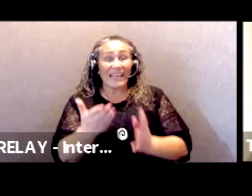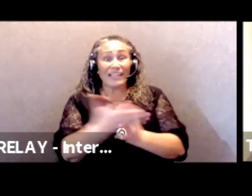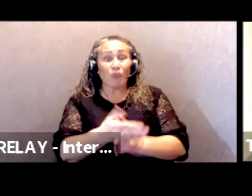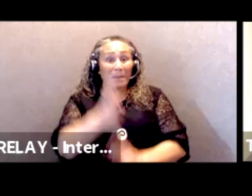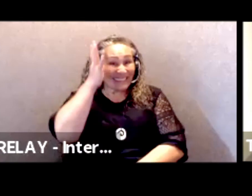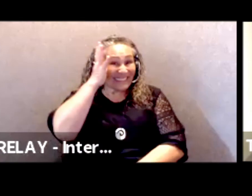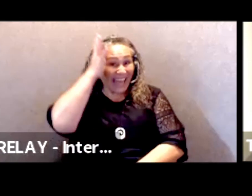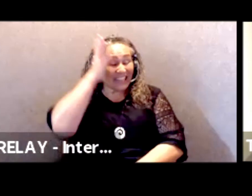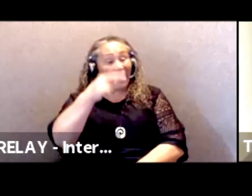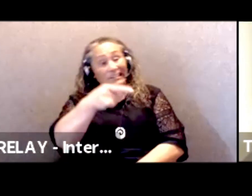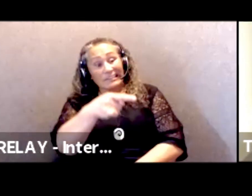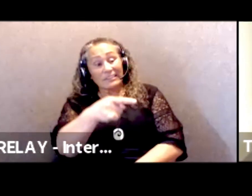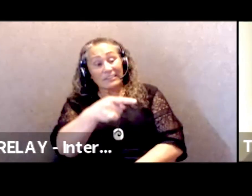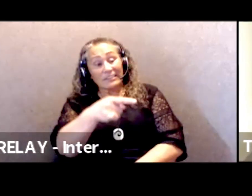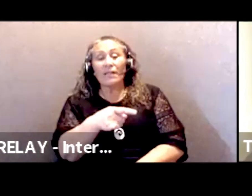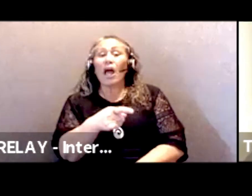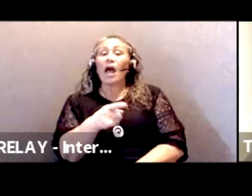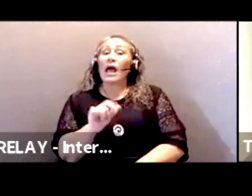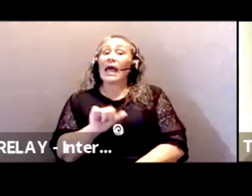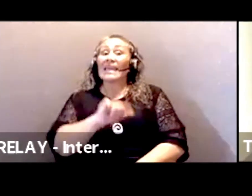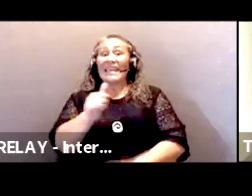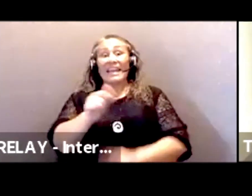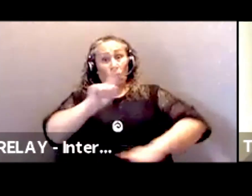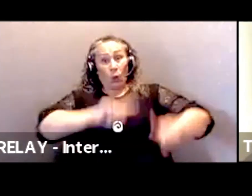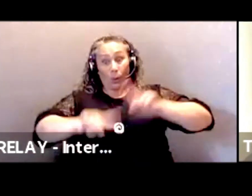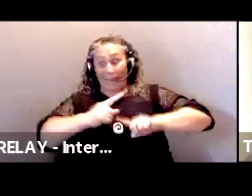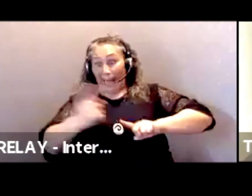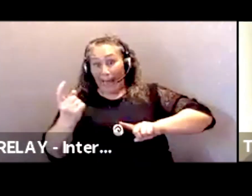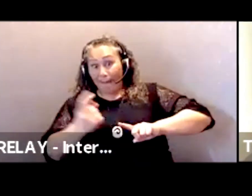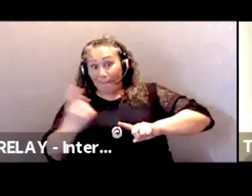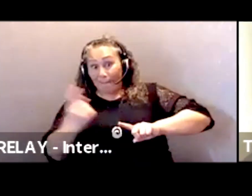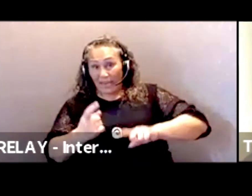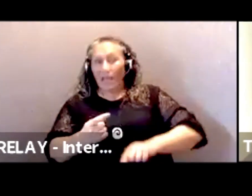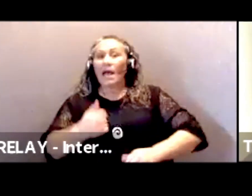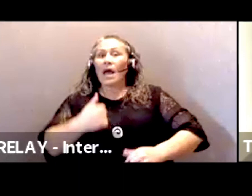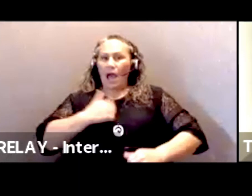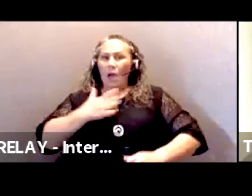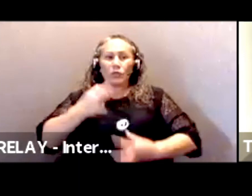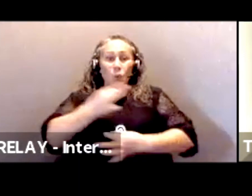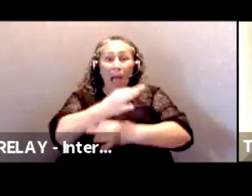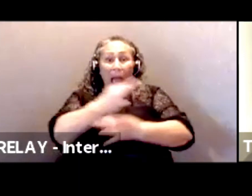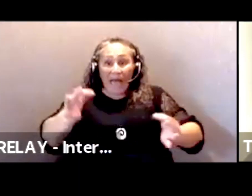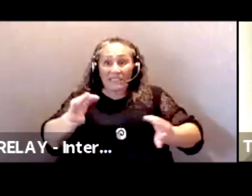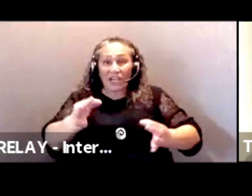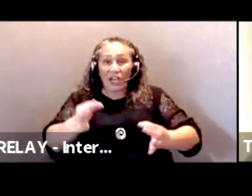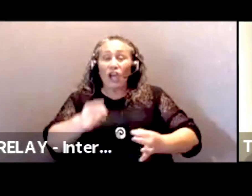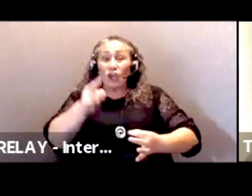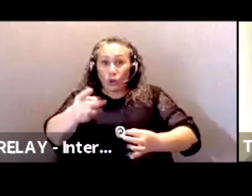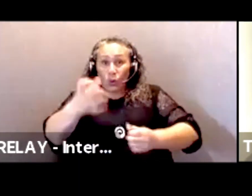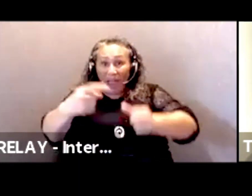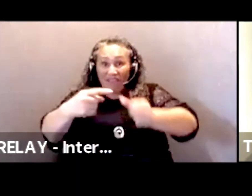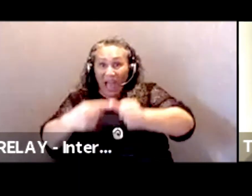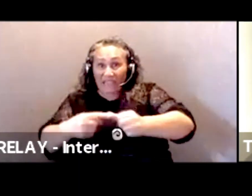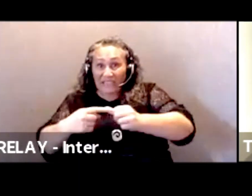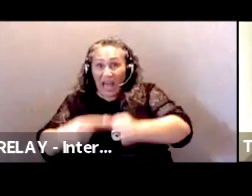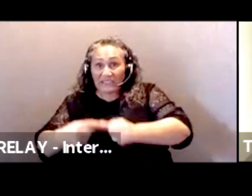Tanya. At our next hui, what we're going to ask you to do is give the solutions to the service